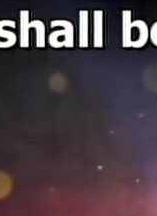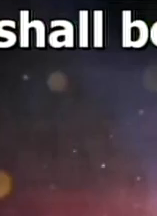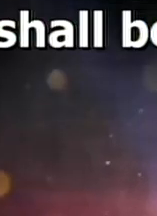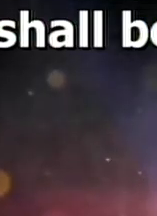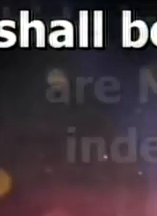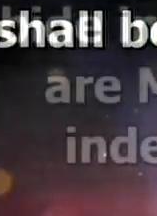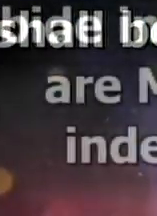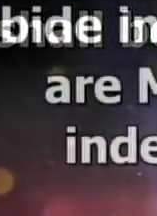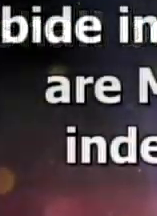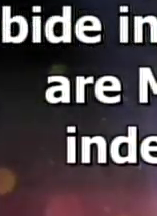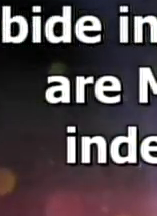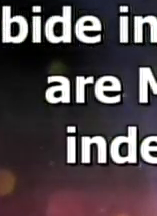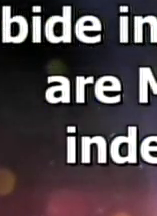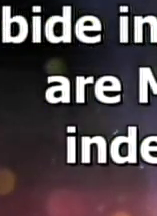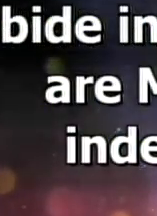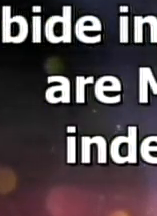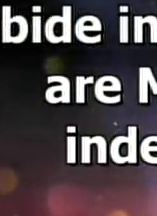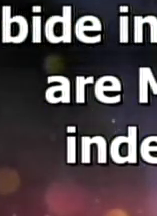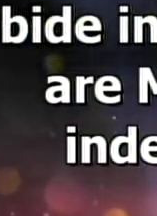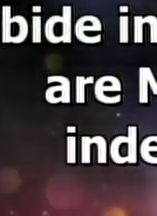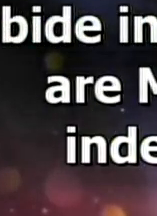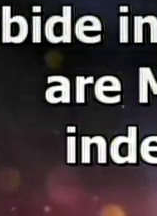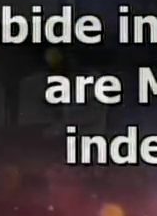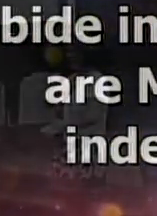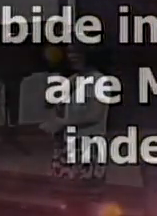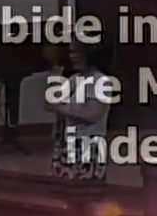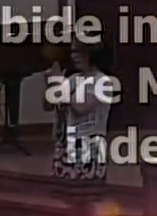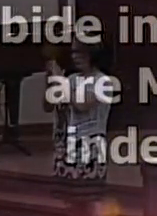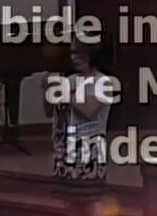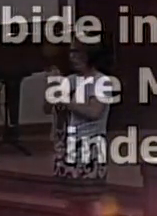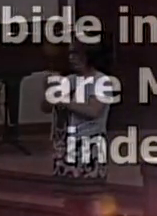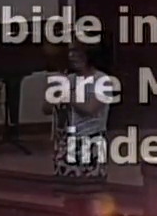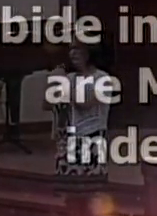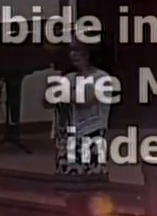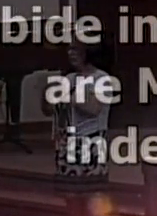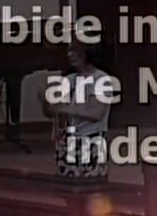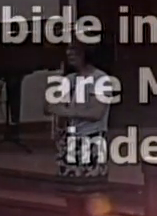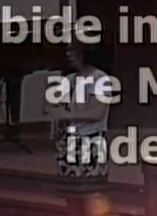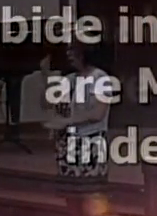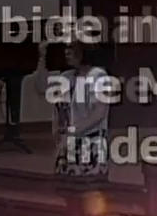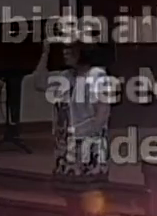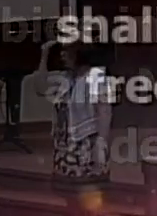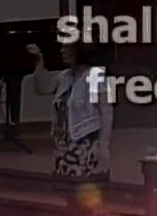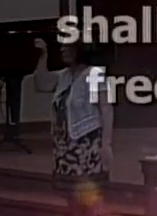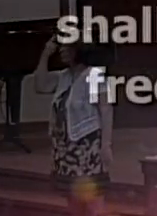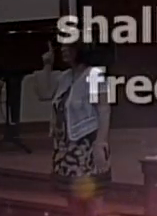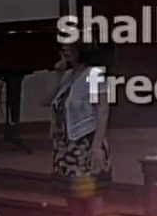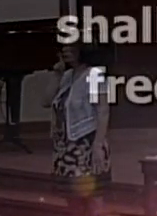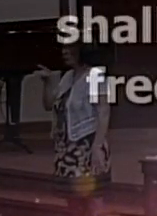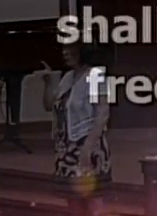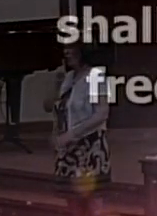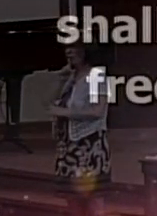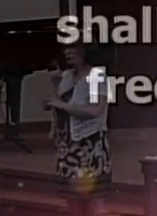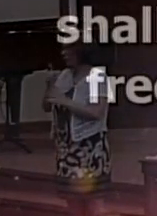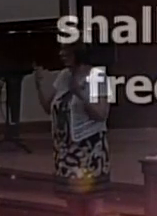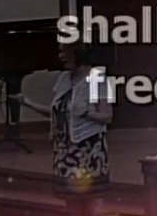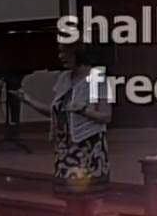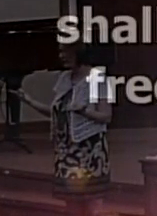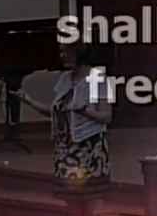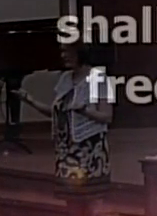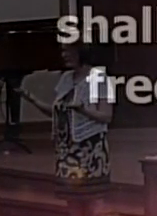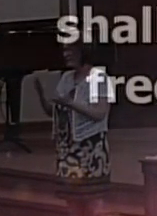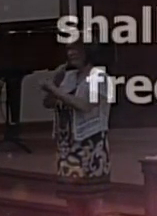if you abide in my word, you are my disciples indeed. And you shall know the truth, and the truth will what? The truth will make